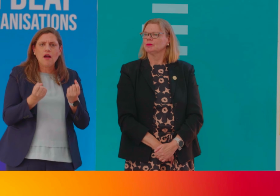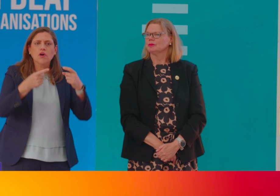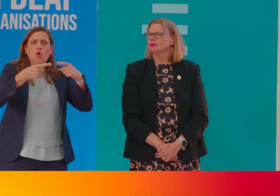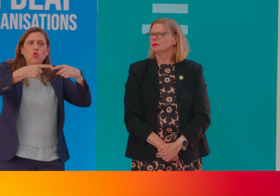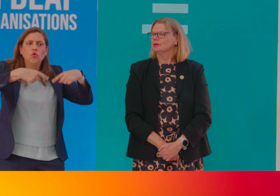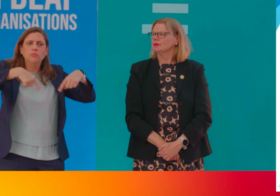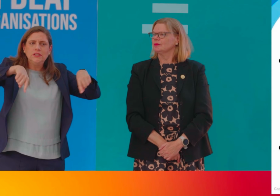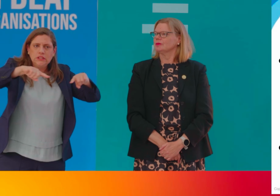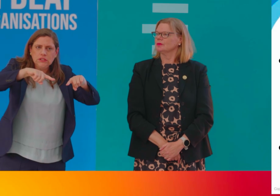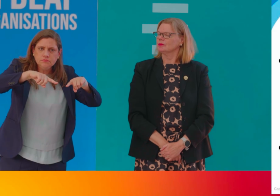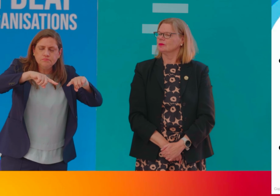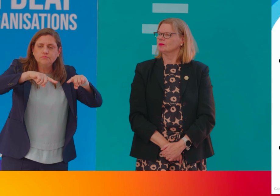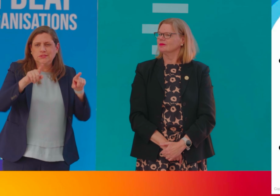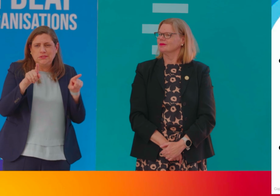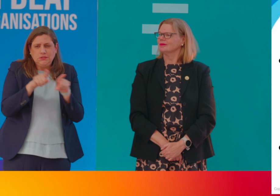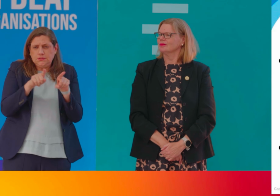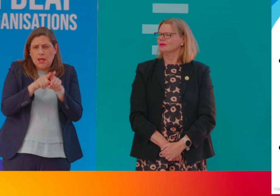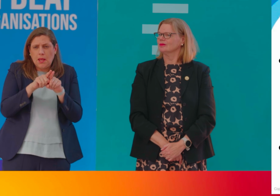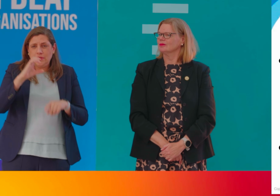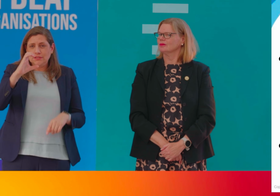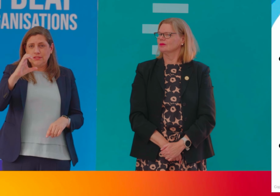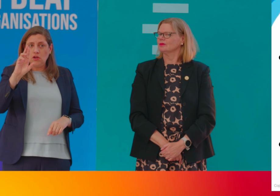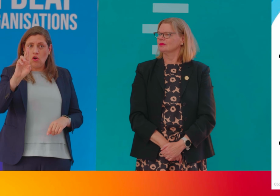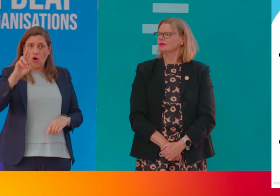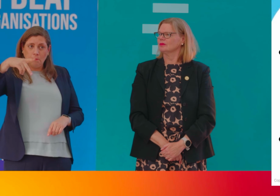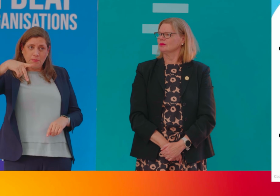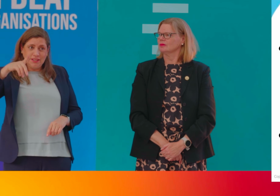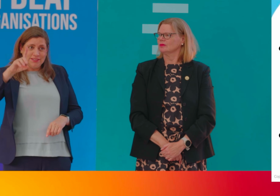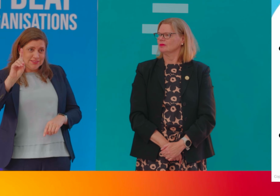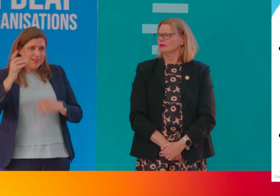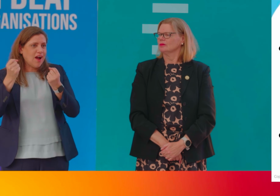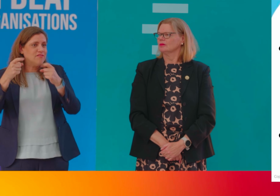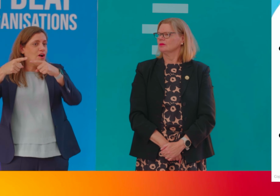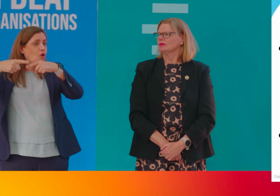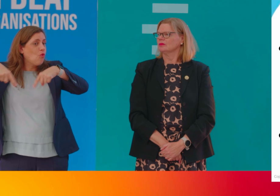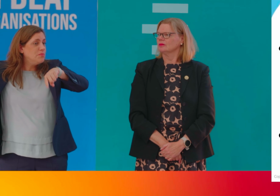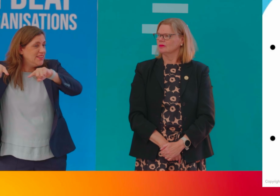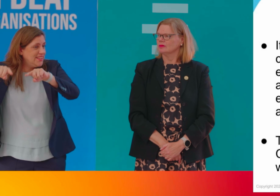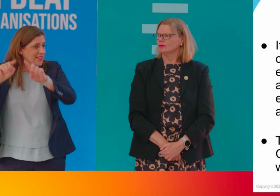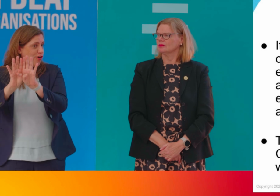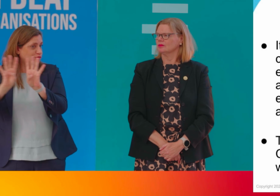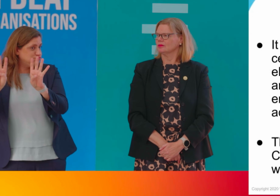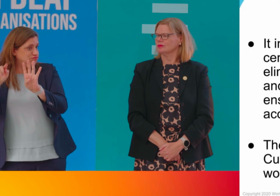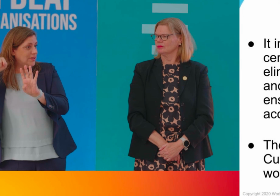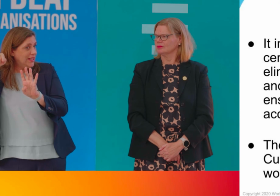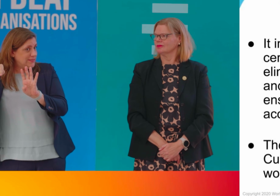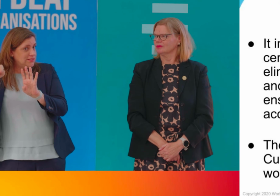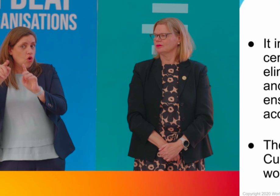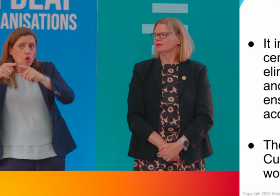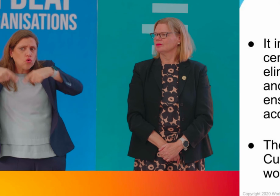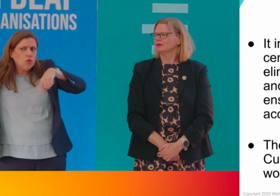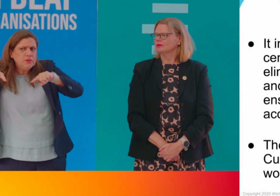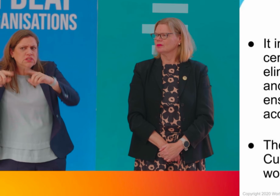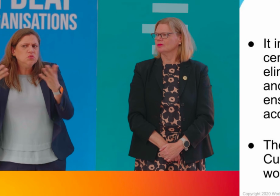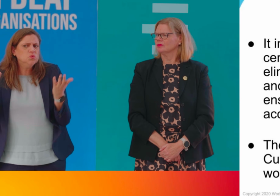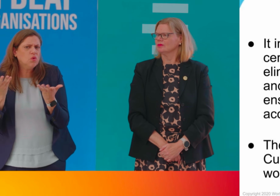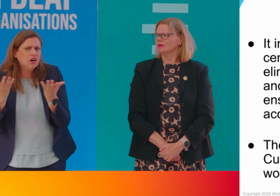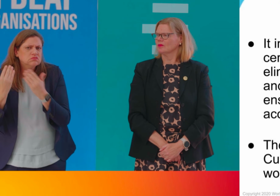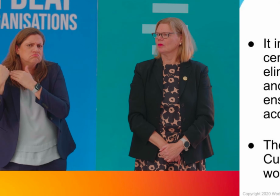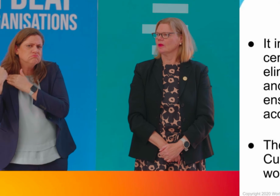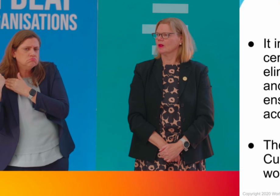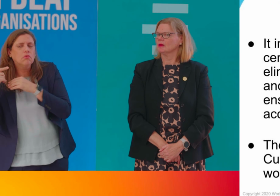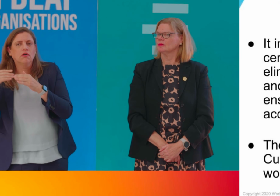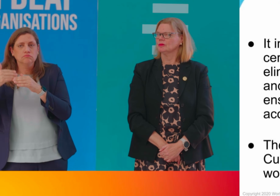CEDAW has a monitoring committee, as it is the case with the CRPD, where the committee